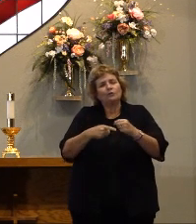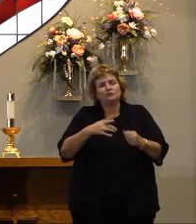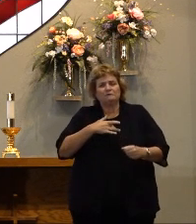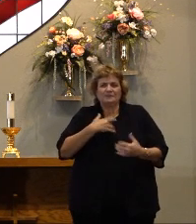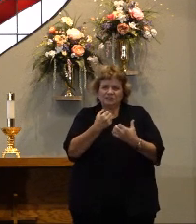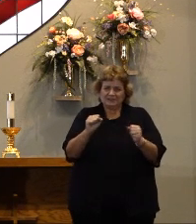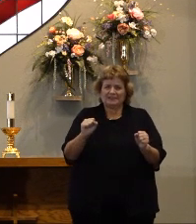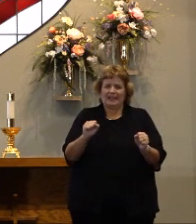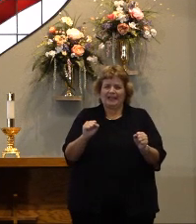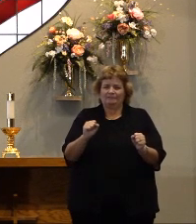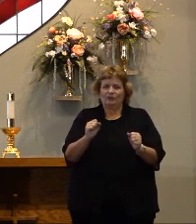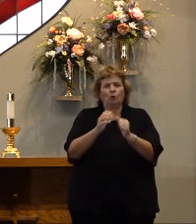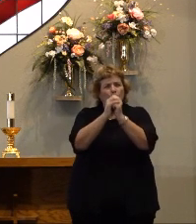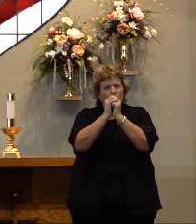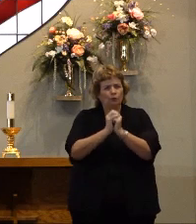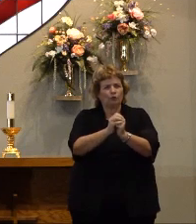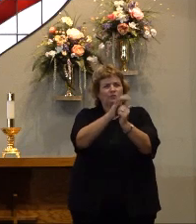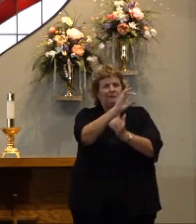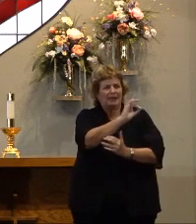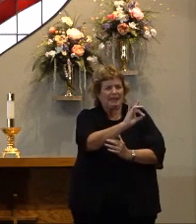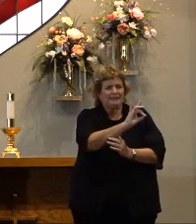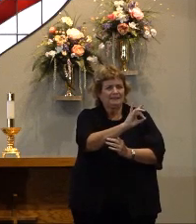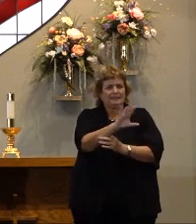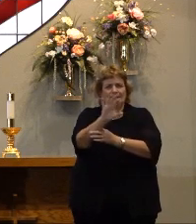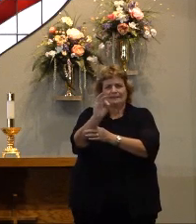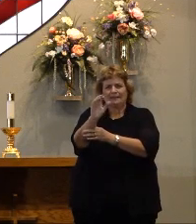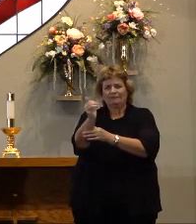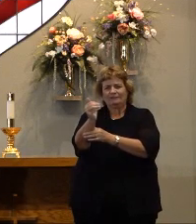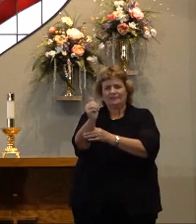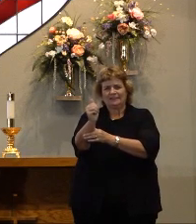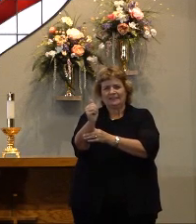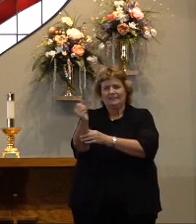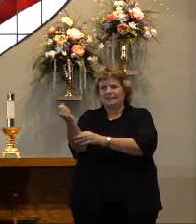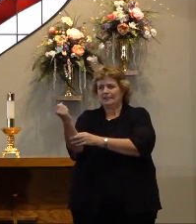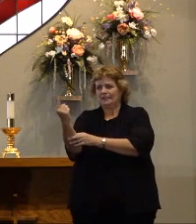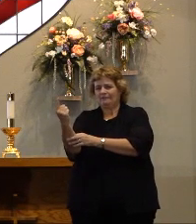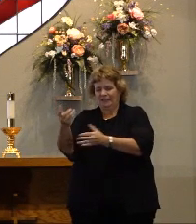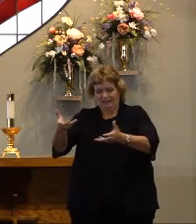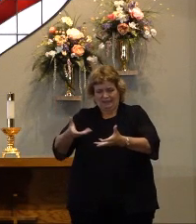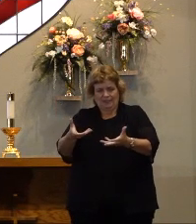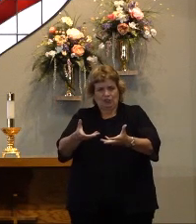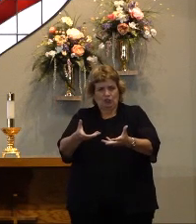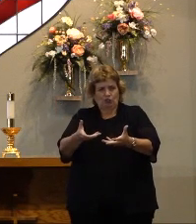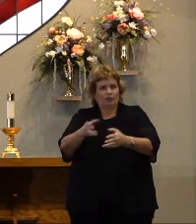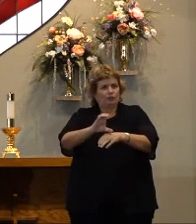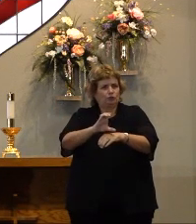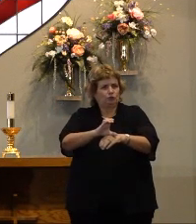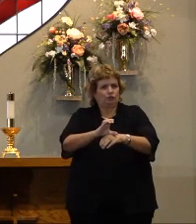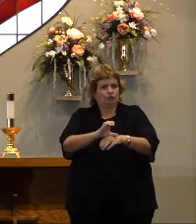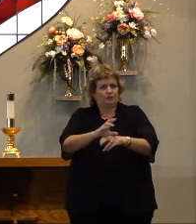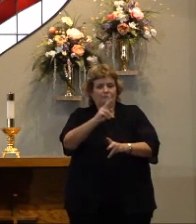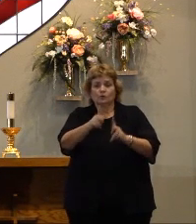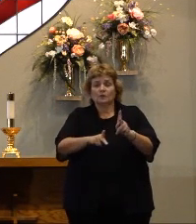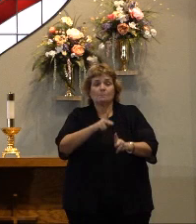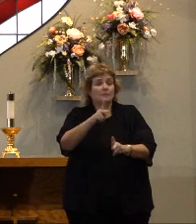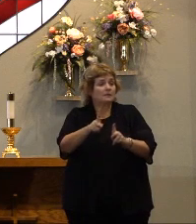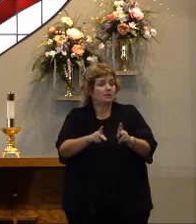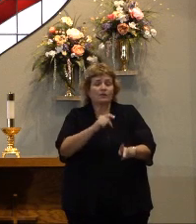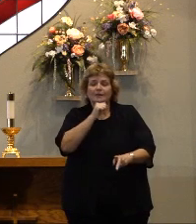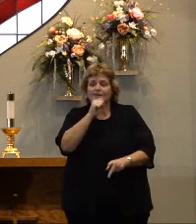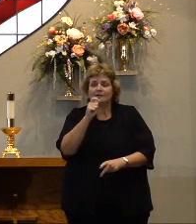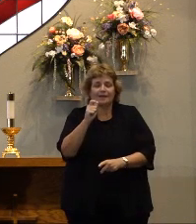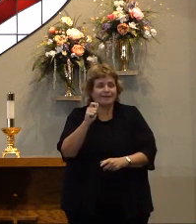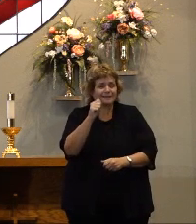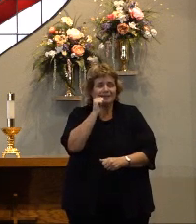9:15, and 11 o'clock on Sunday mornings here on campus. For those of you who are not in the